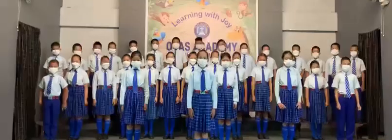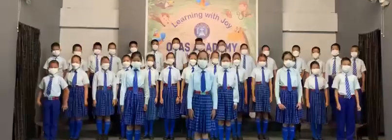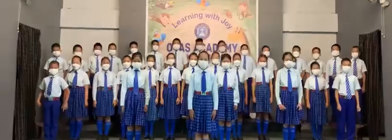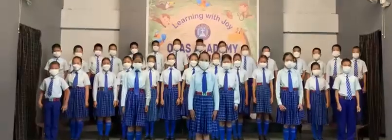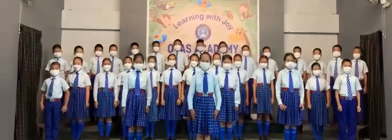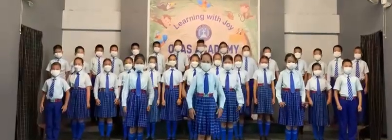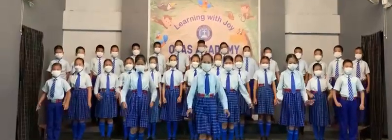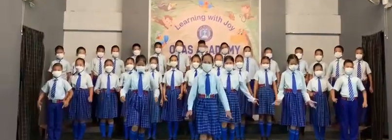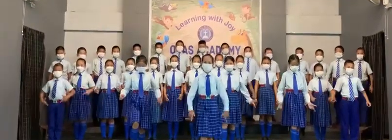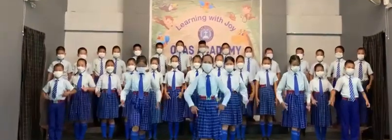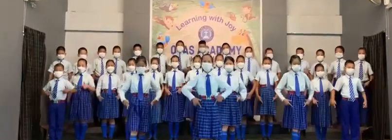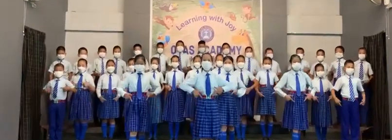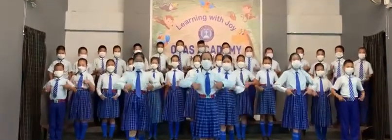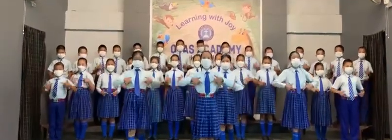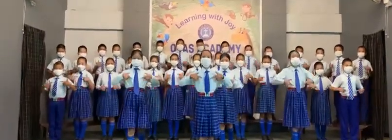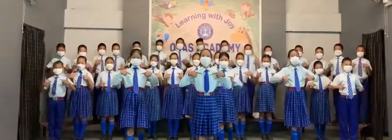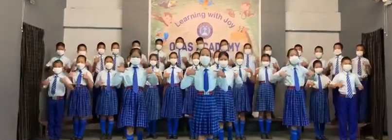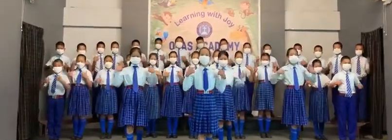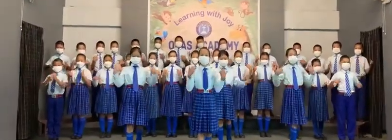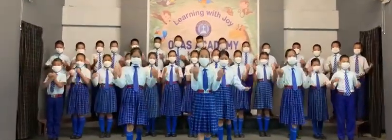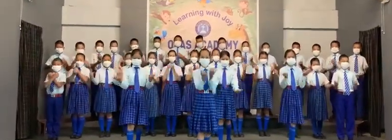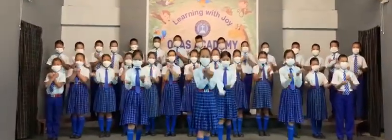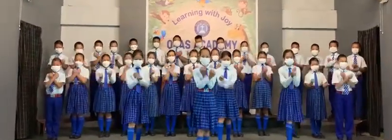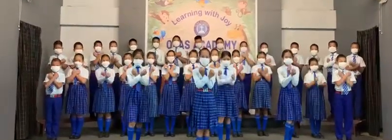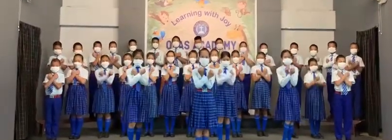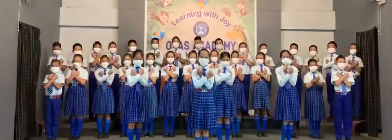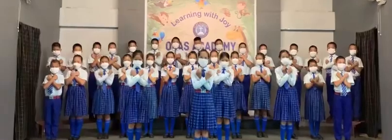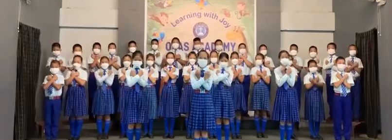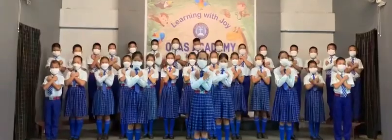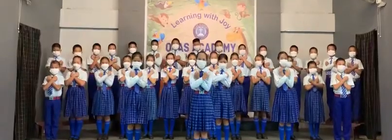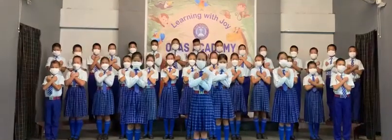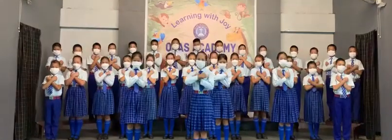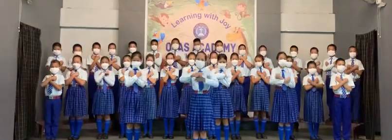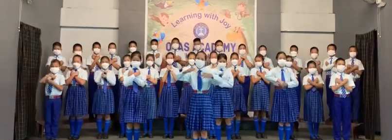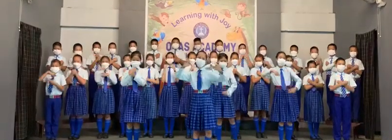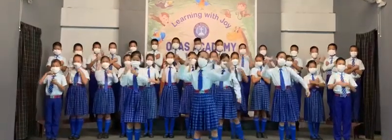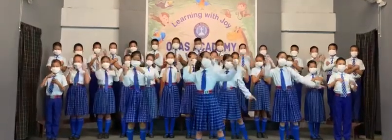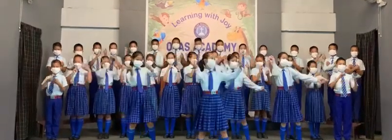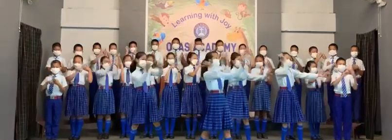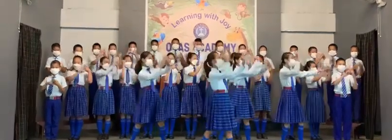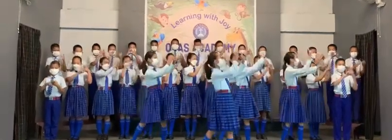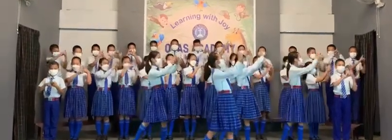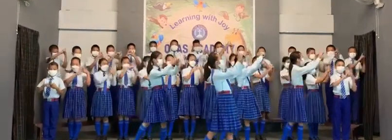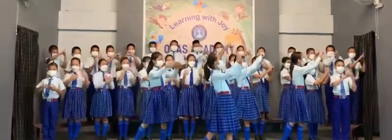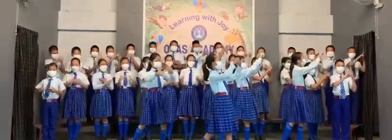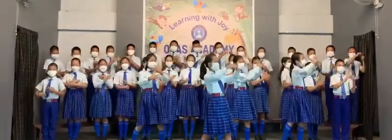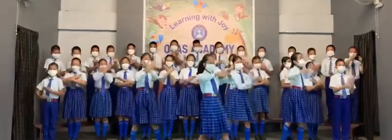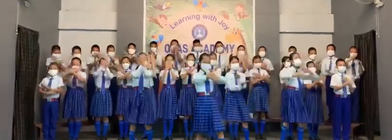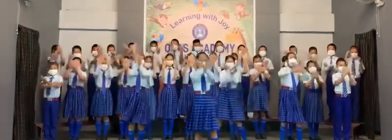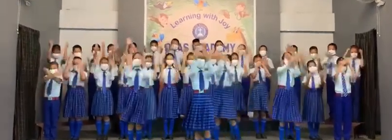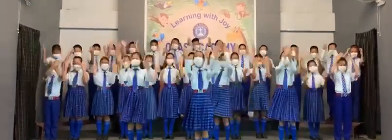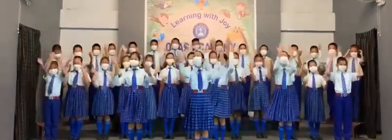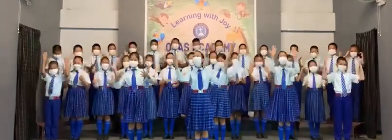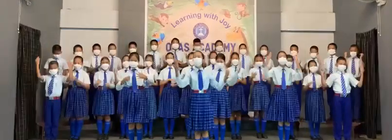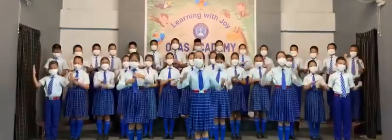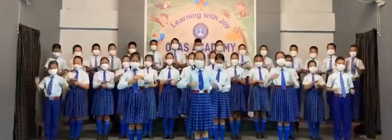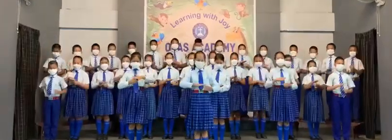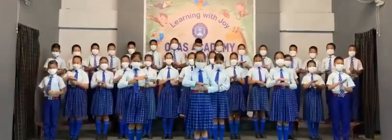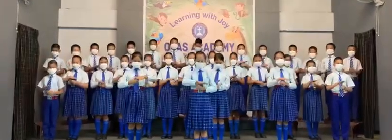I can live, I can love, I can reach the heavens